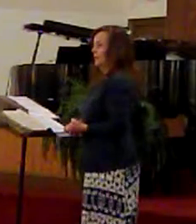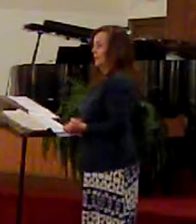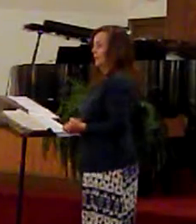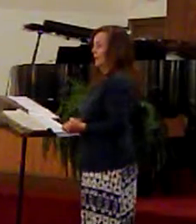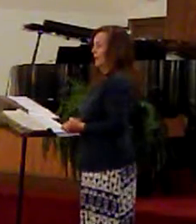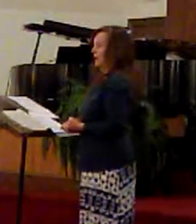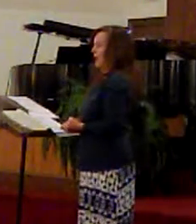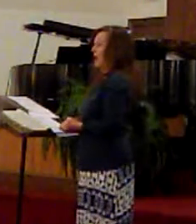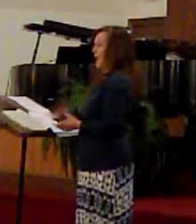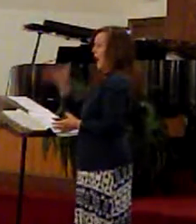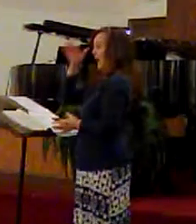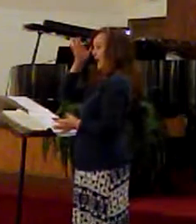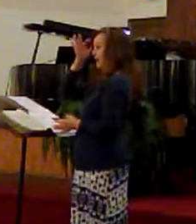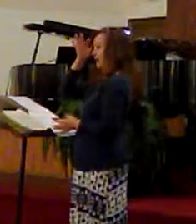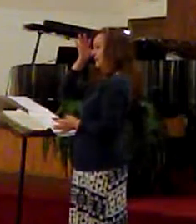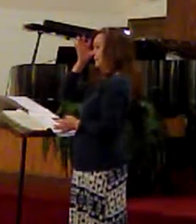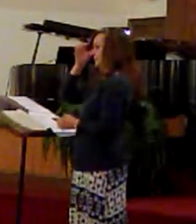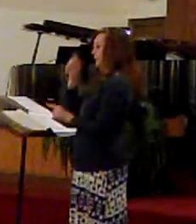rest upon it.